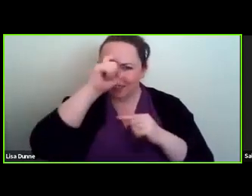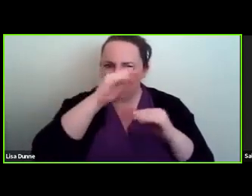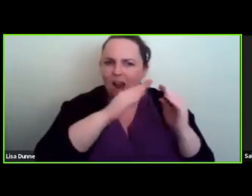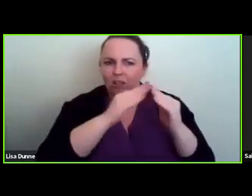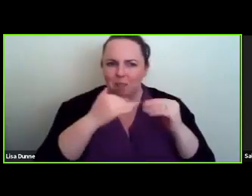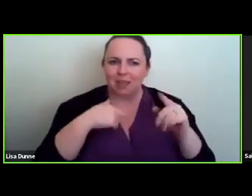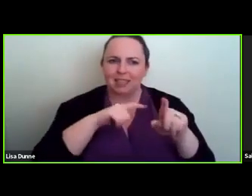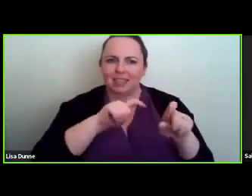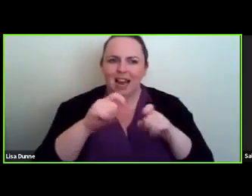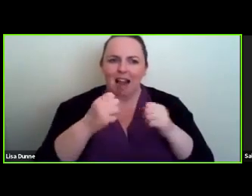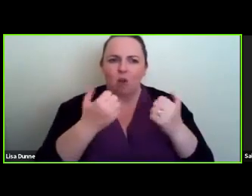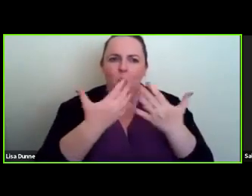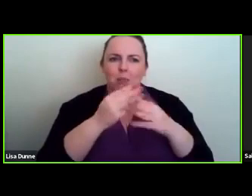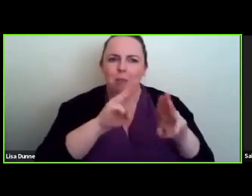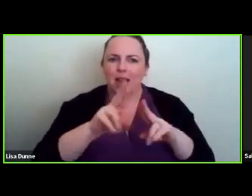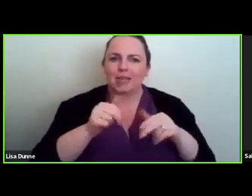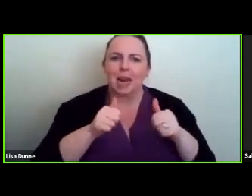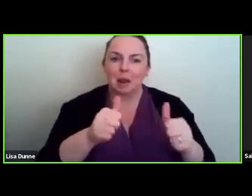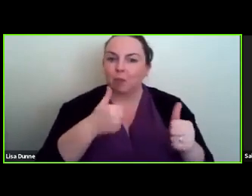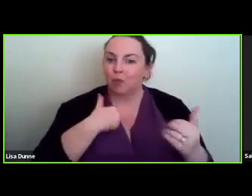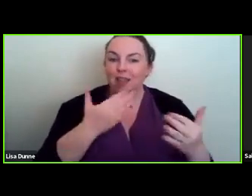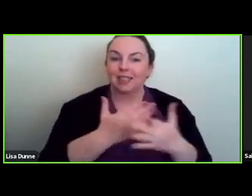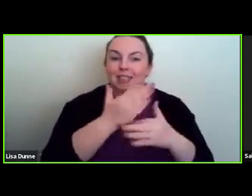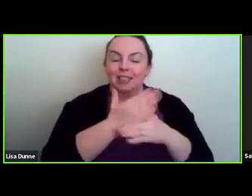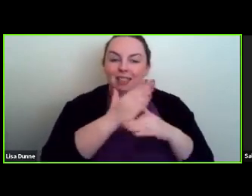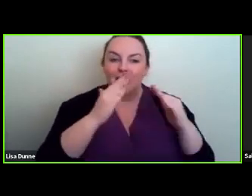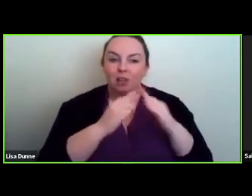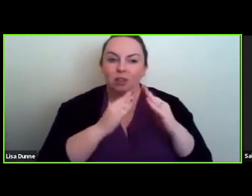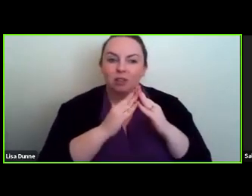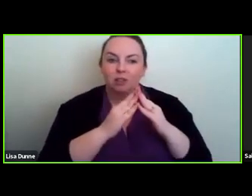with many people not being able to access housing,